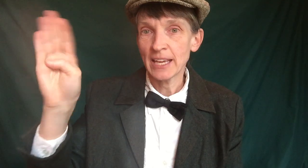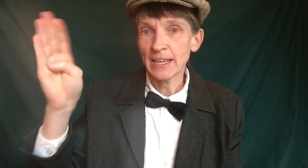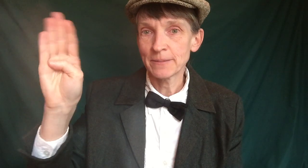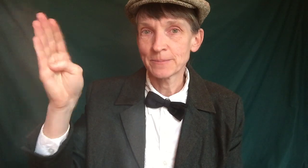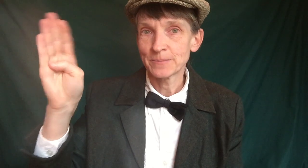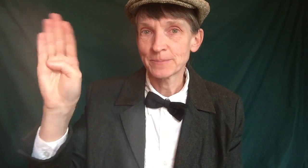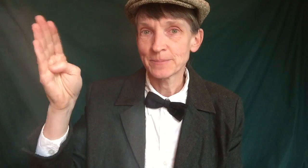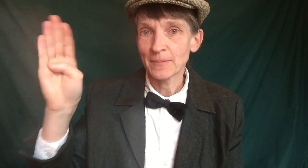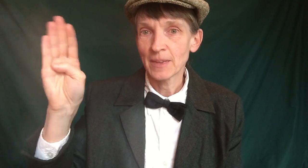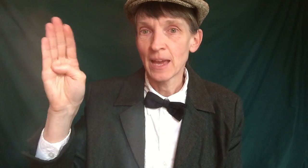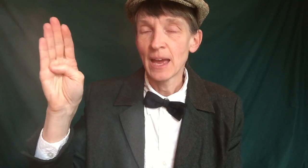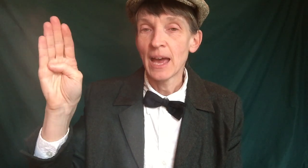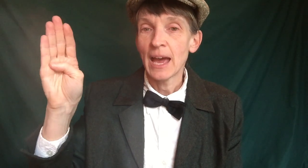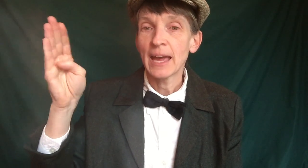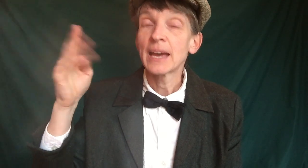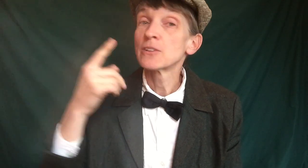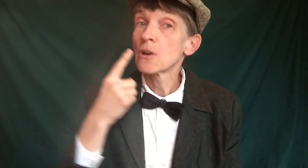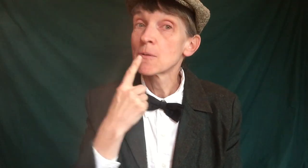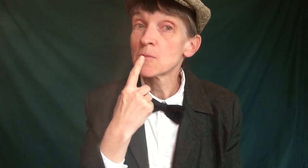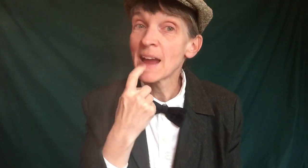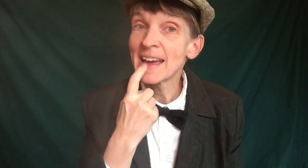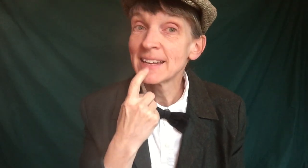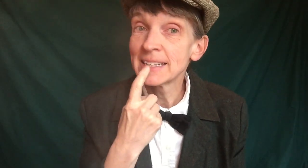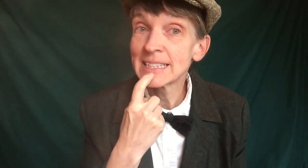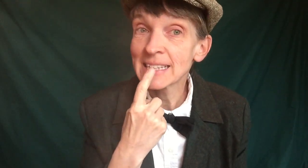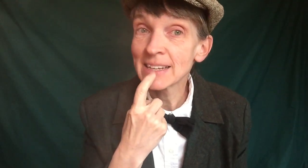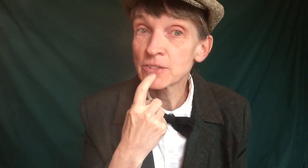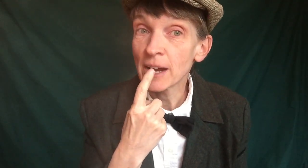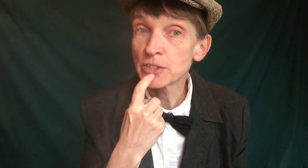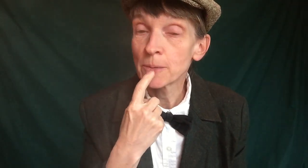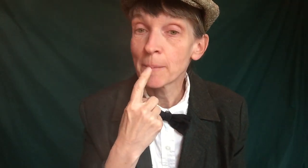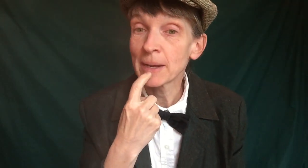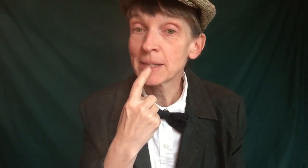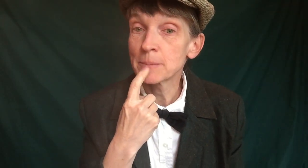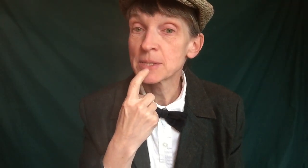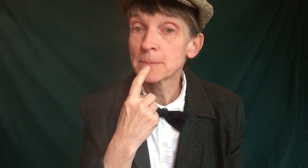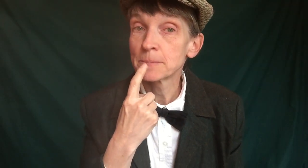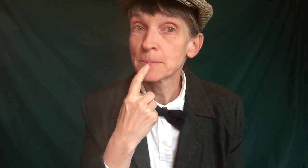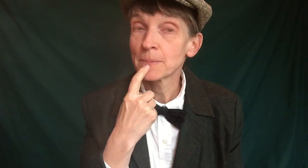it. And red is kind of scratching right by your lips.